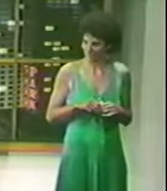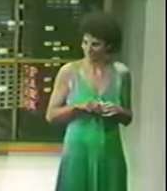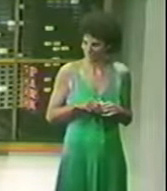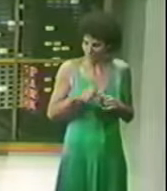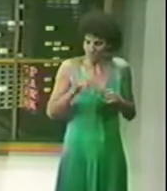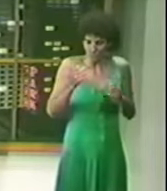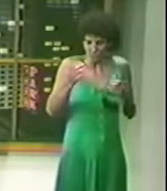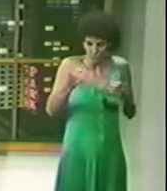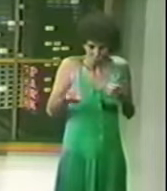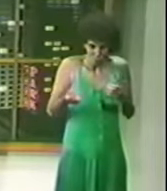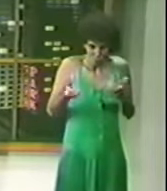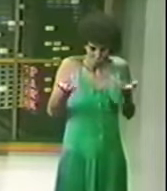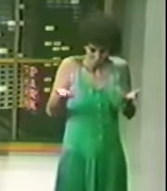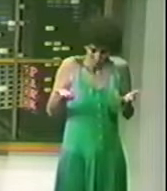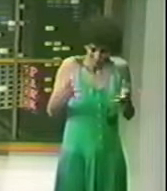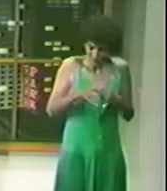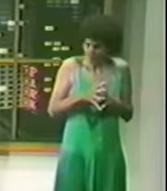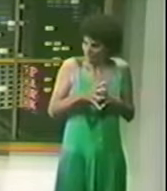So,